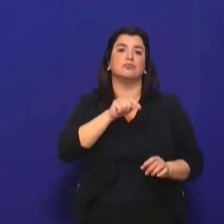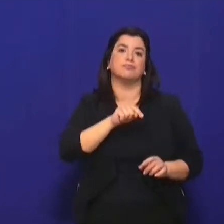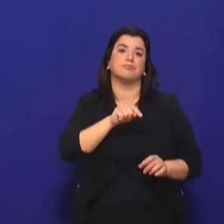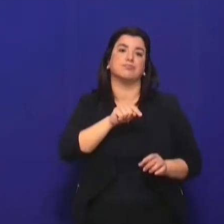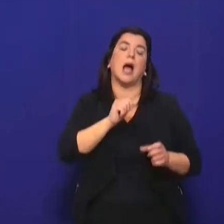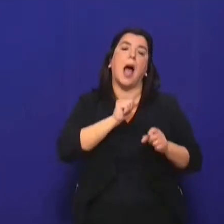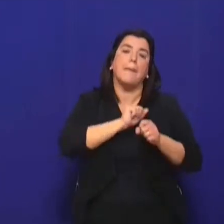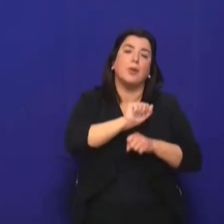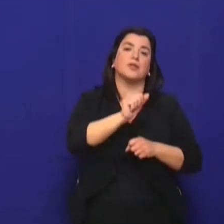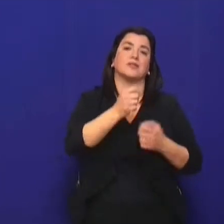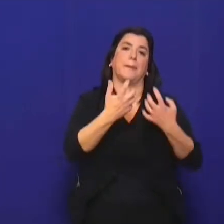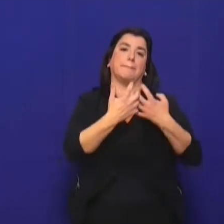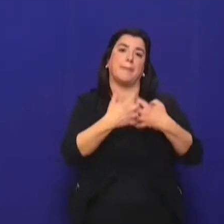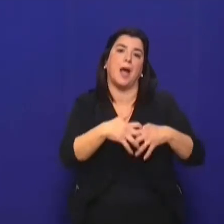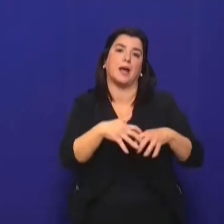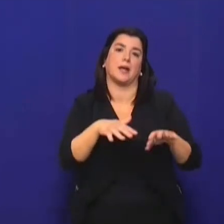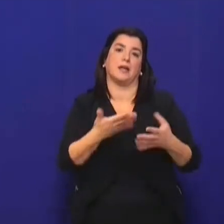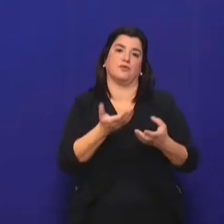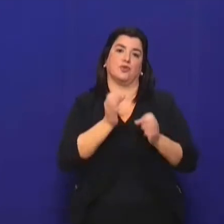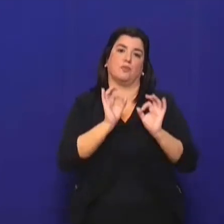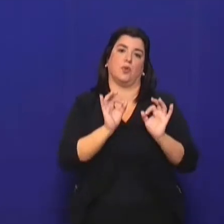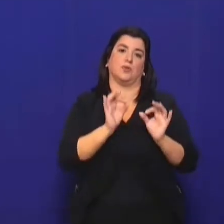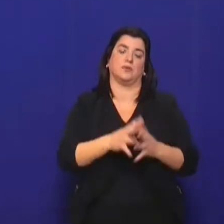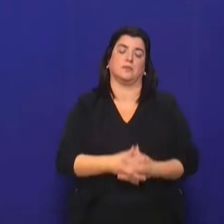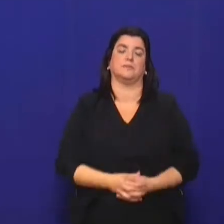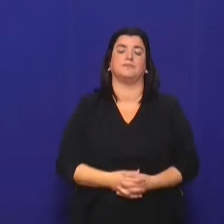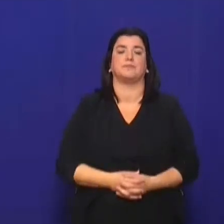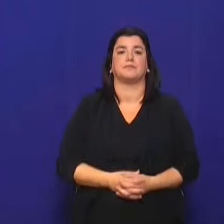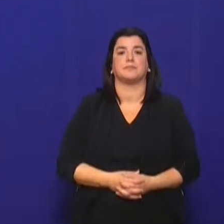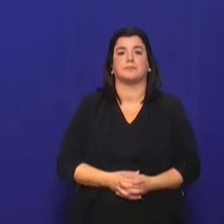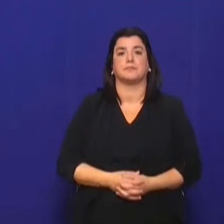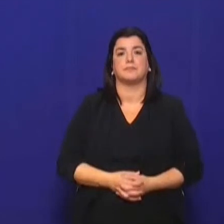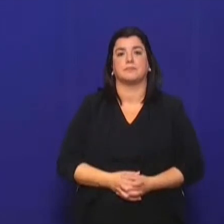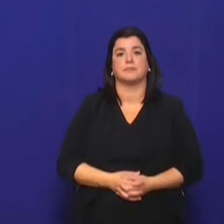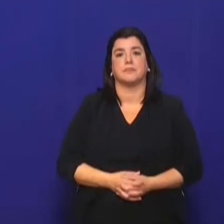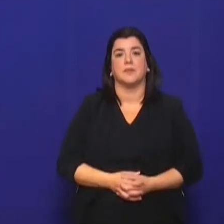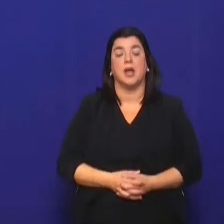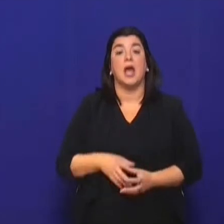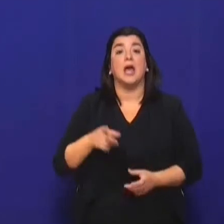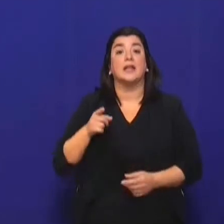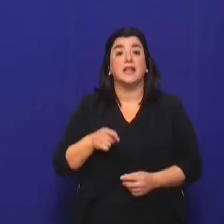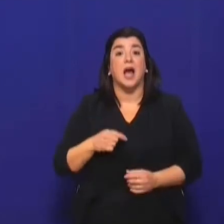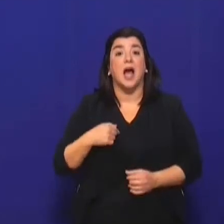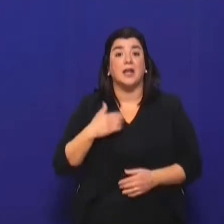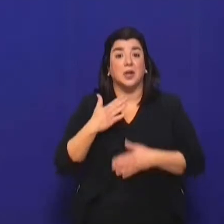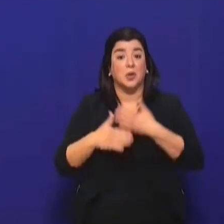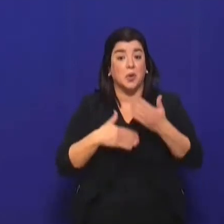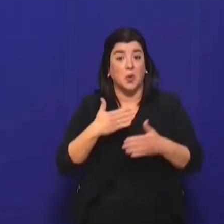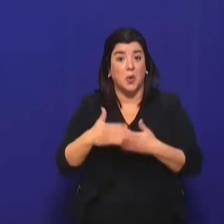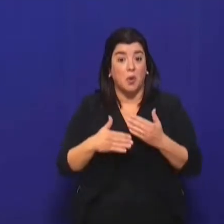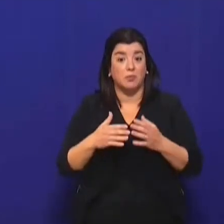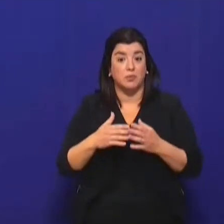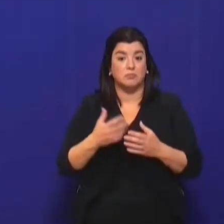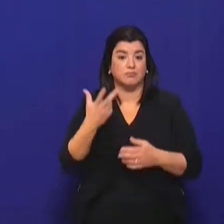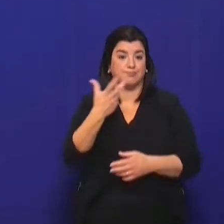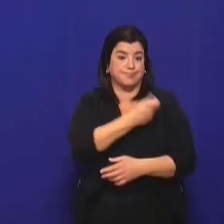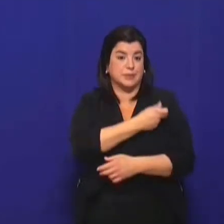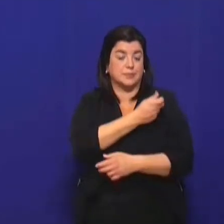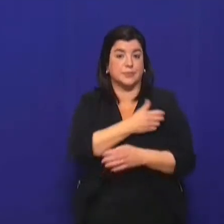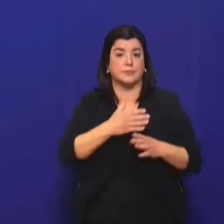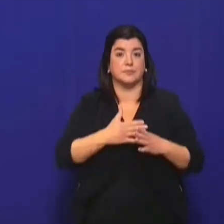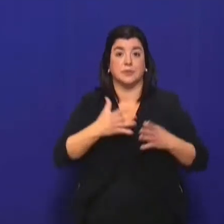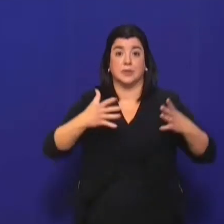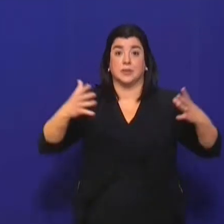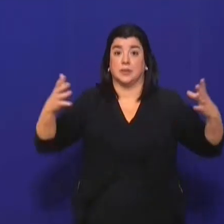indikat mill-manufattura. Palma qegħdin taraw dejjem bil-mod bdejna nżidu n-numri ta' dożi li aħna qegħdin